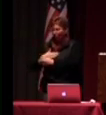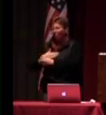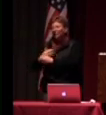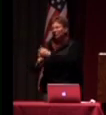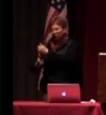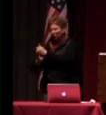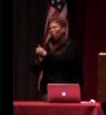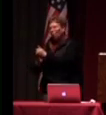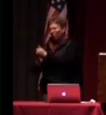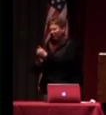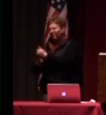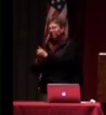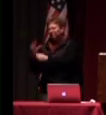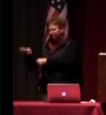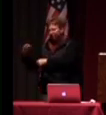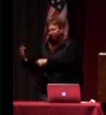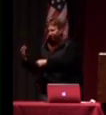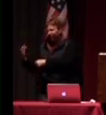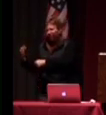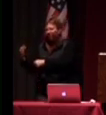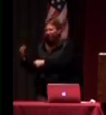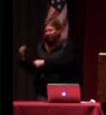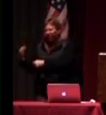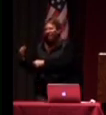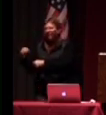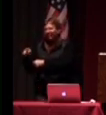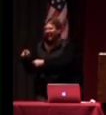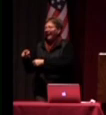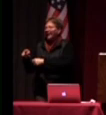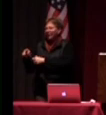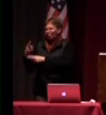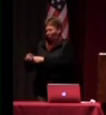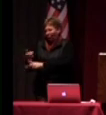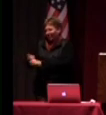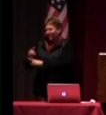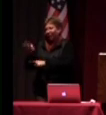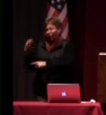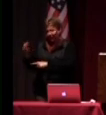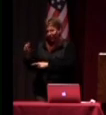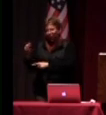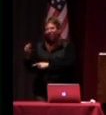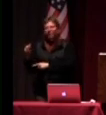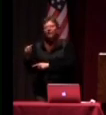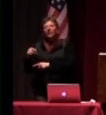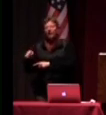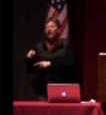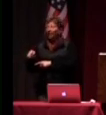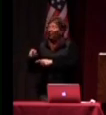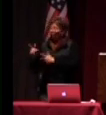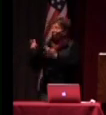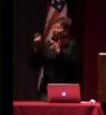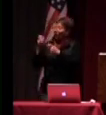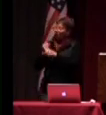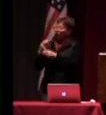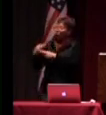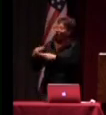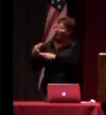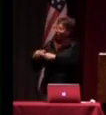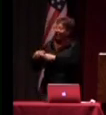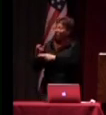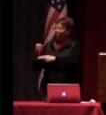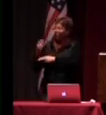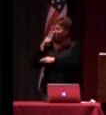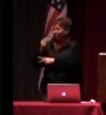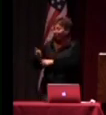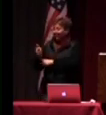loyalties, although he never gave up his thick Corsican accent, and he identified as French. And he quickly made a reputation for himself as part of the military